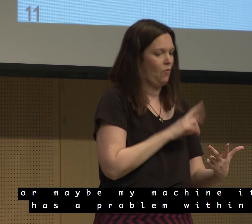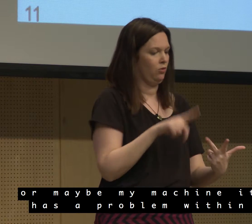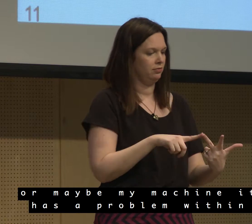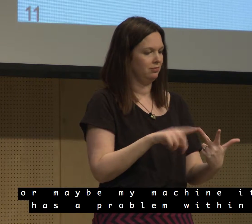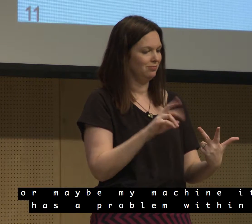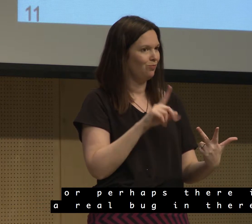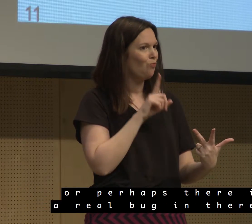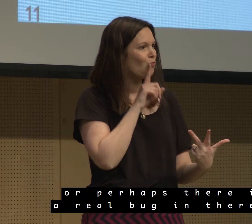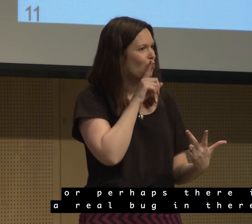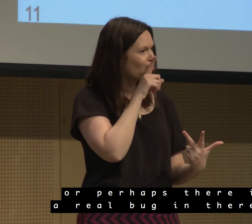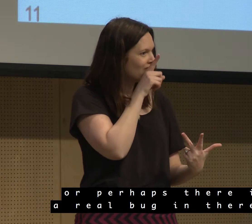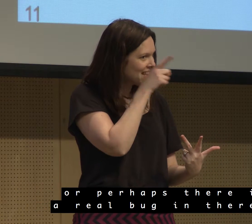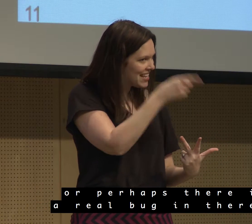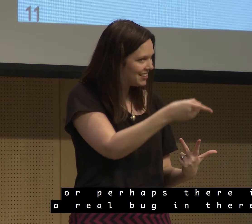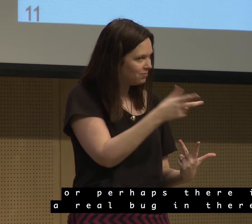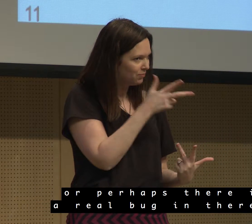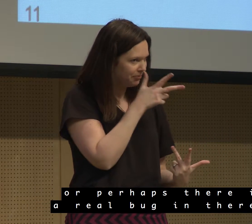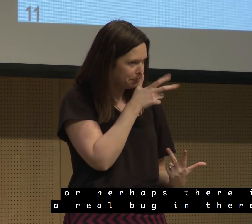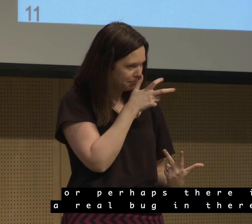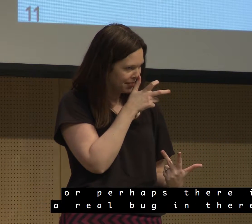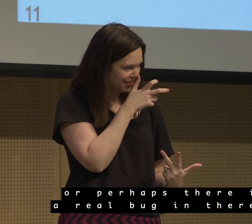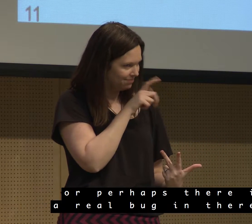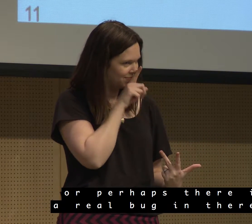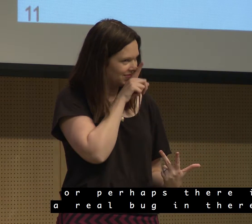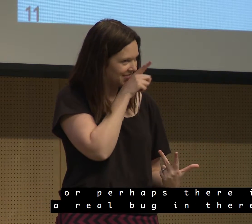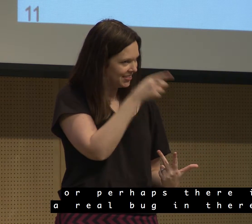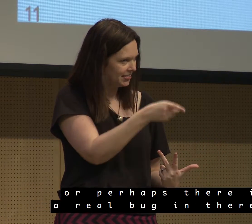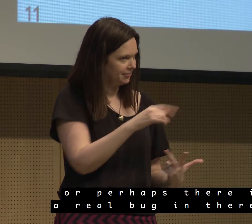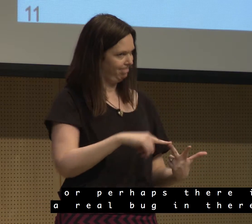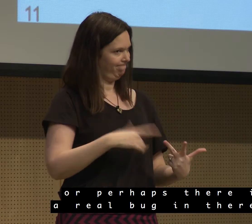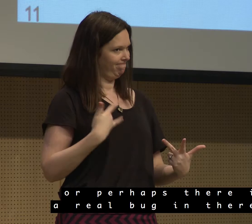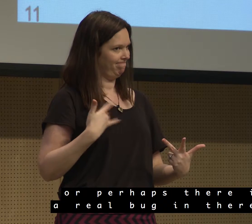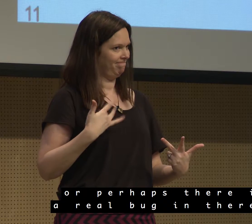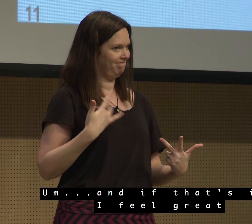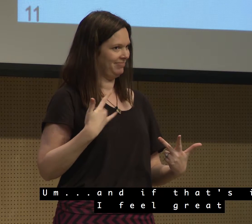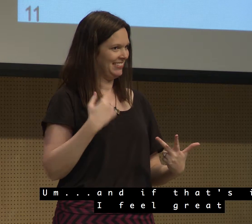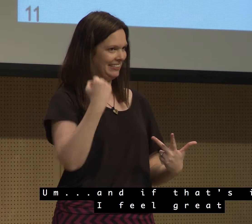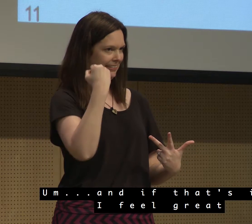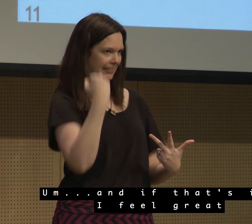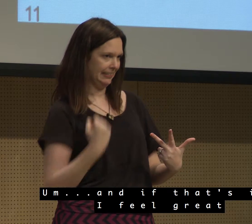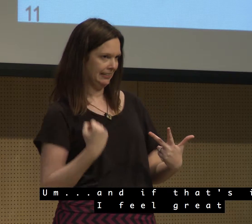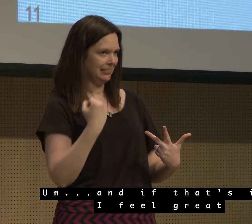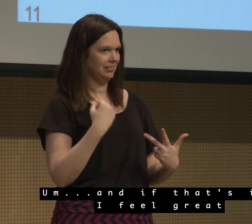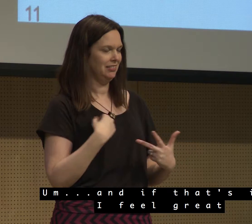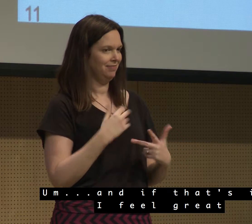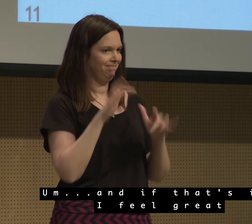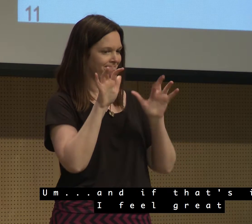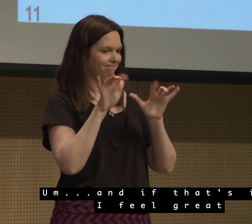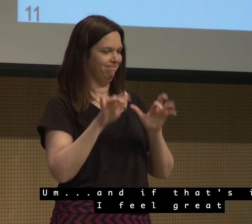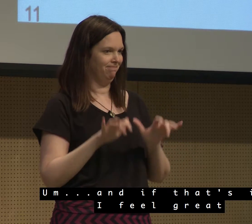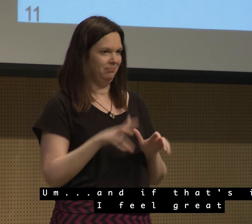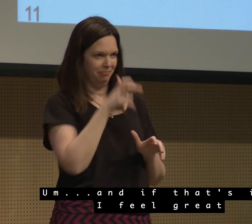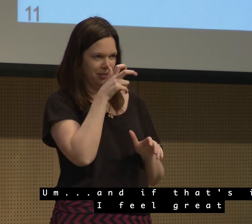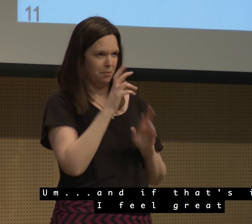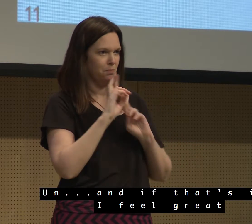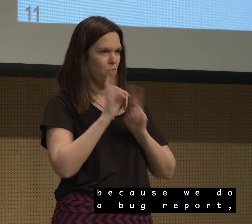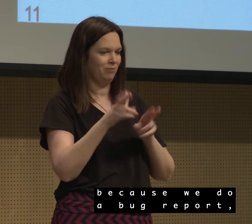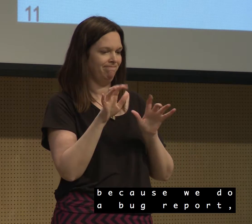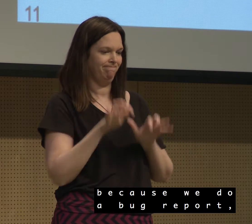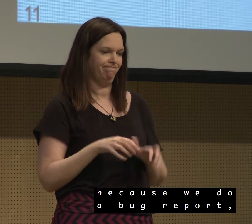it, or perhaps there is a real bug in there. And if that's it, I feel great because